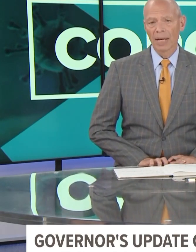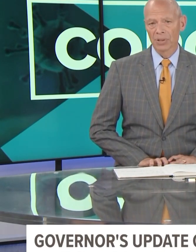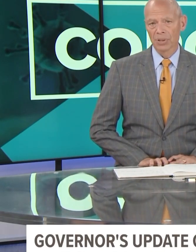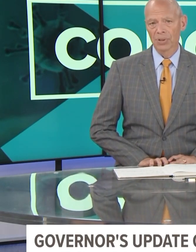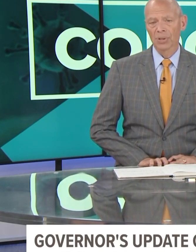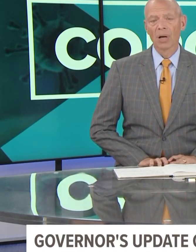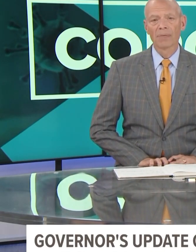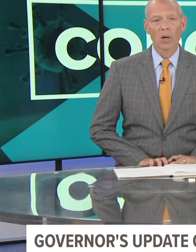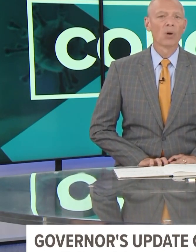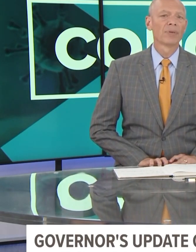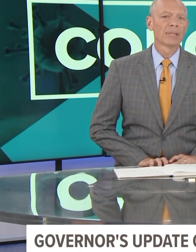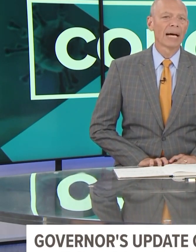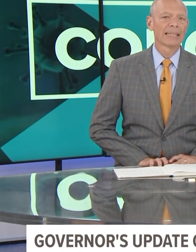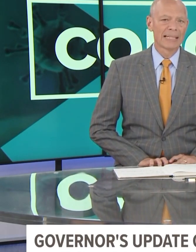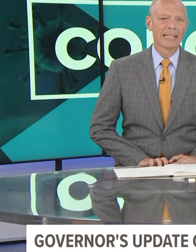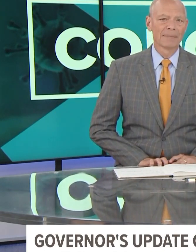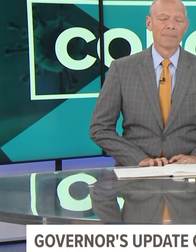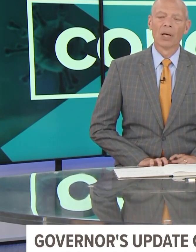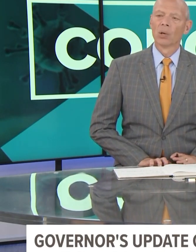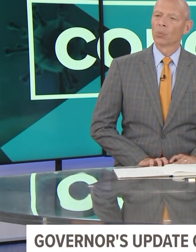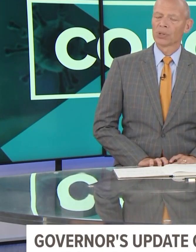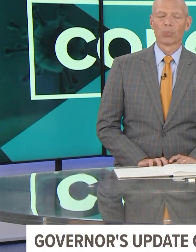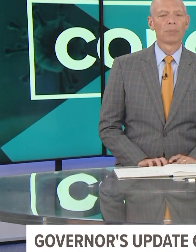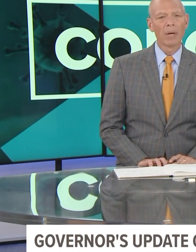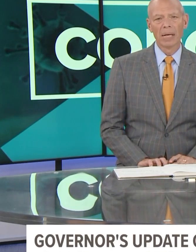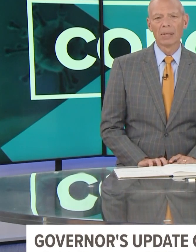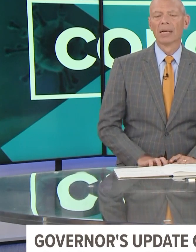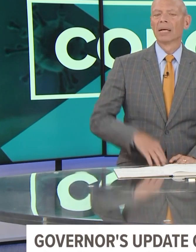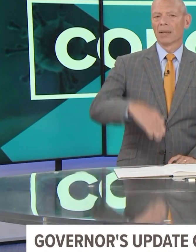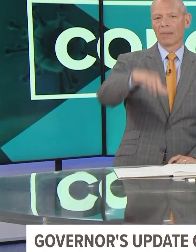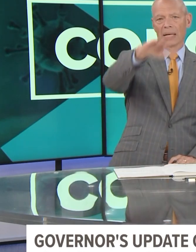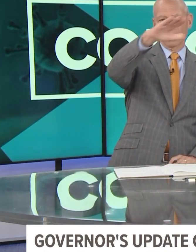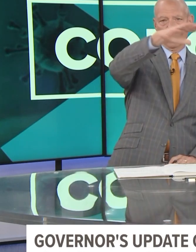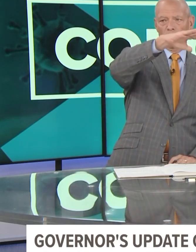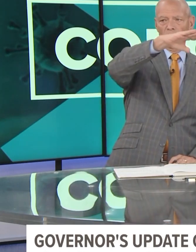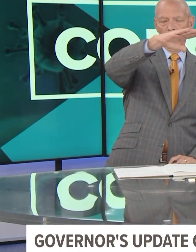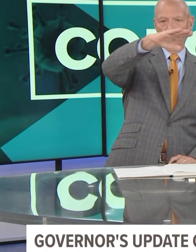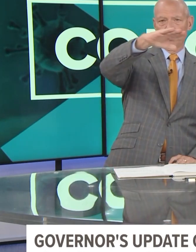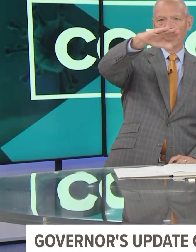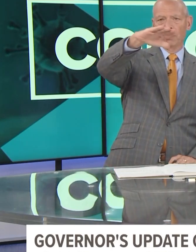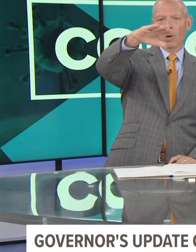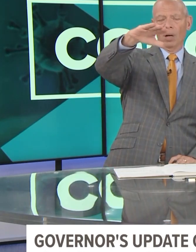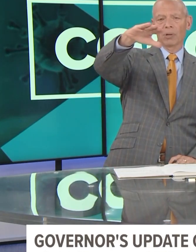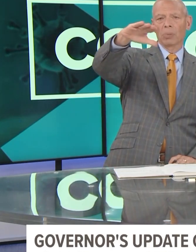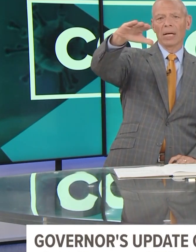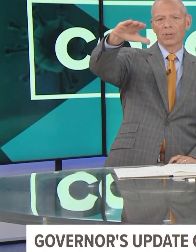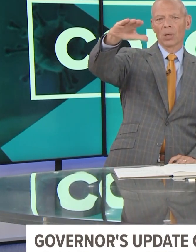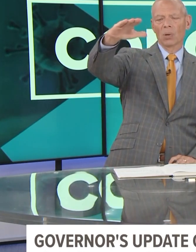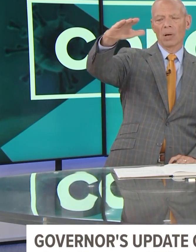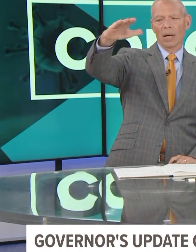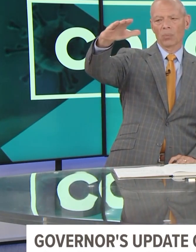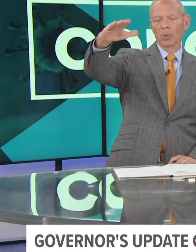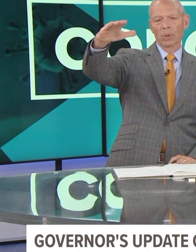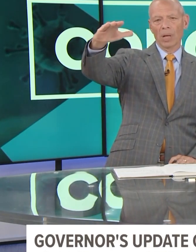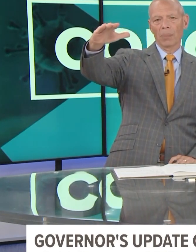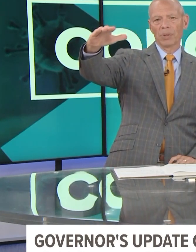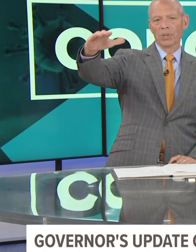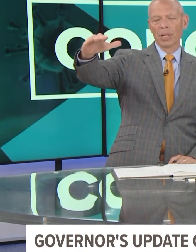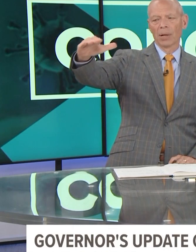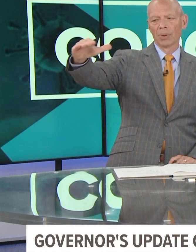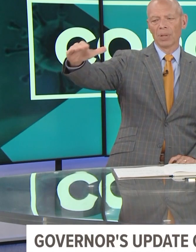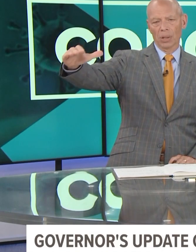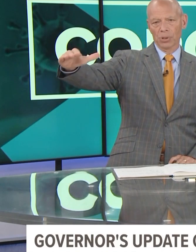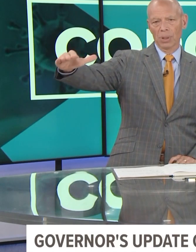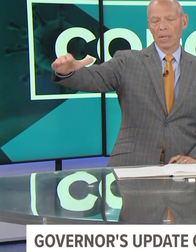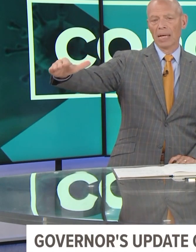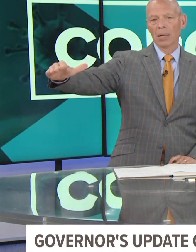new cases of COVID-19, which would mean that we would be part of a plateau and we would not be